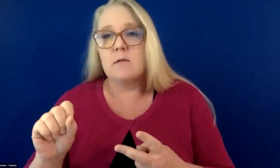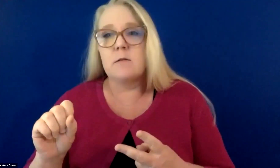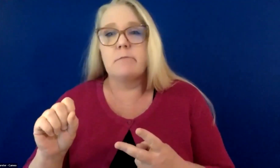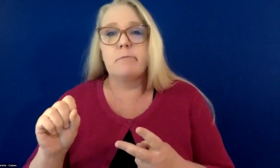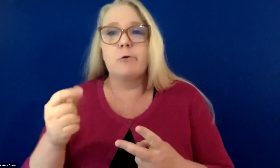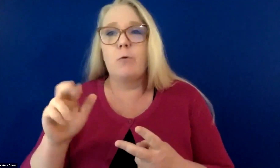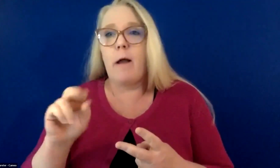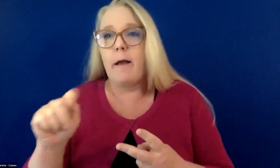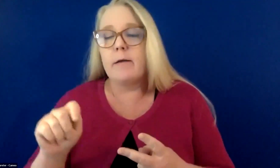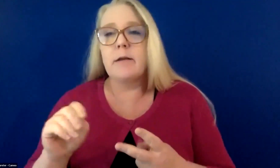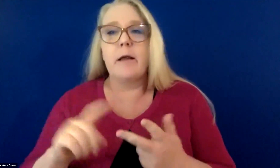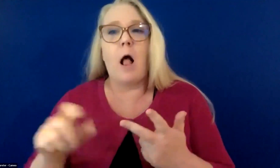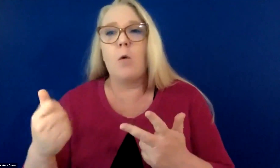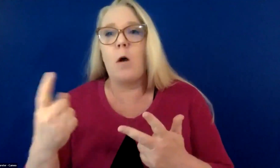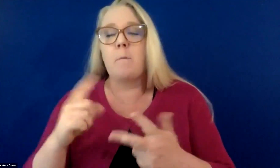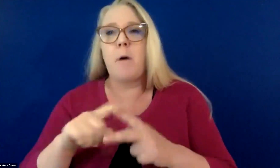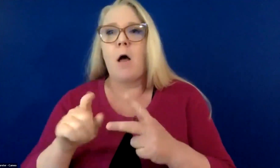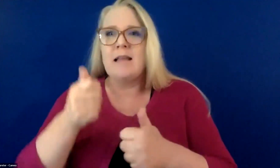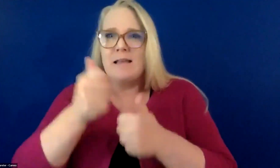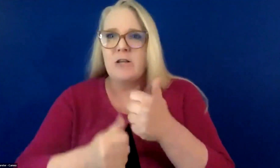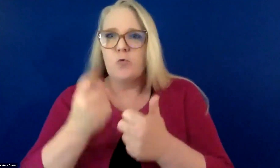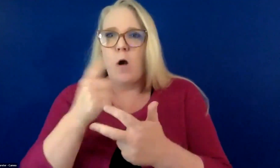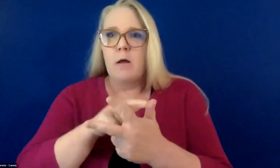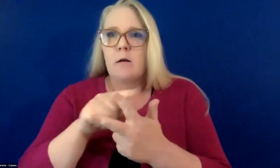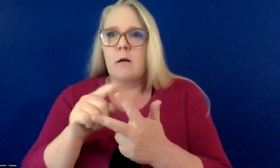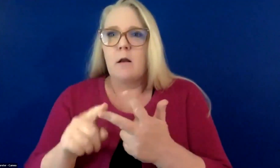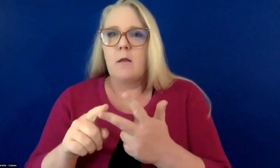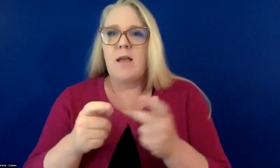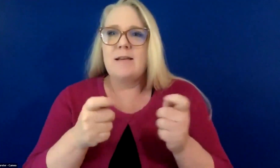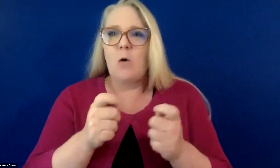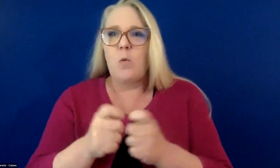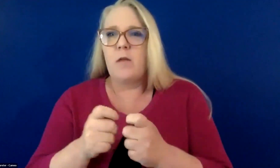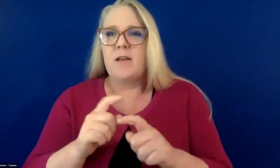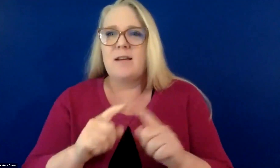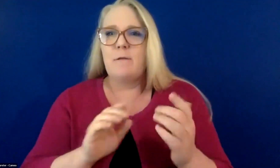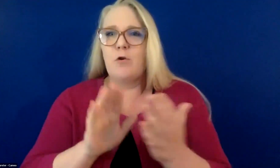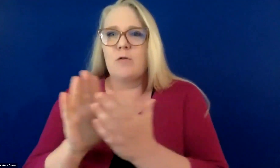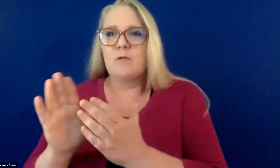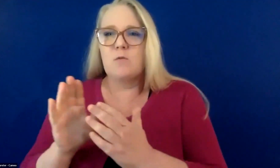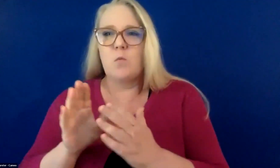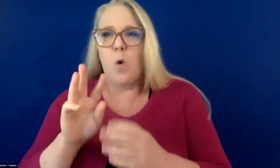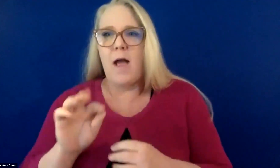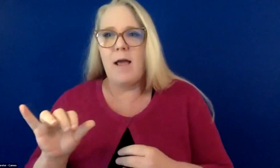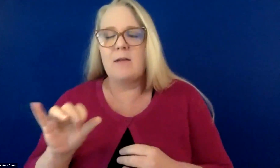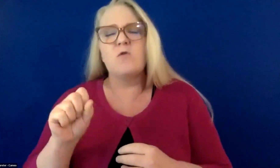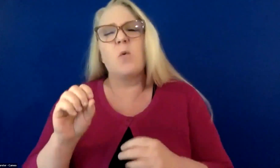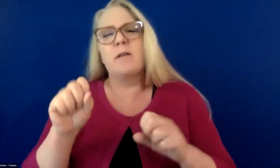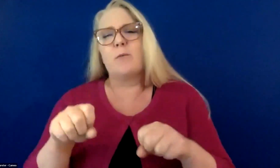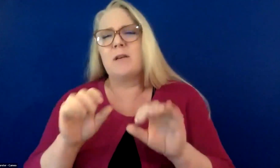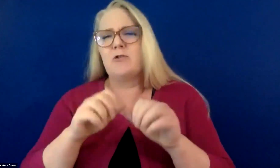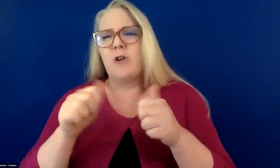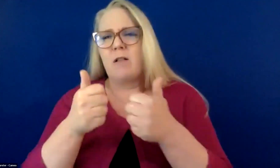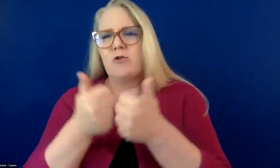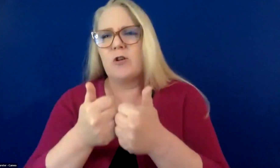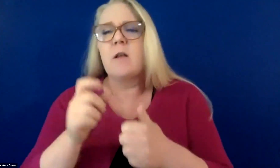differently by the Department of Developmental Services. That can certainly be a challenge. And so again, modernizing some of the ways